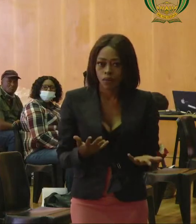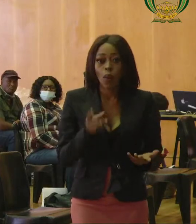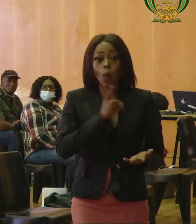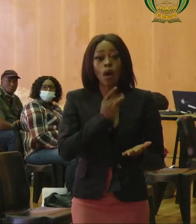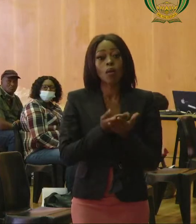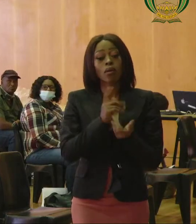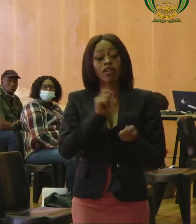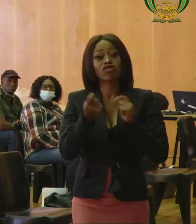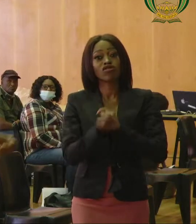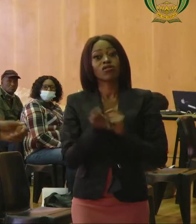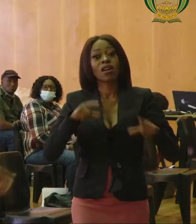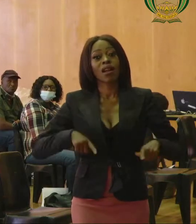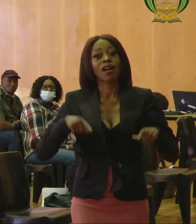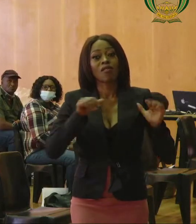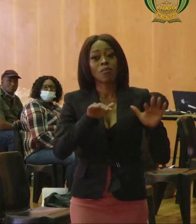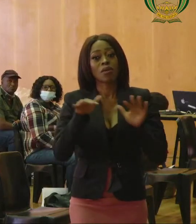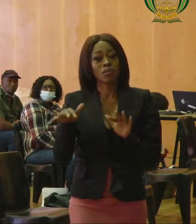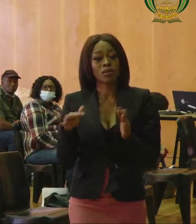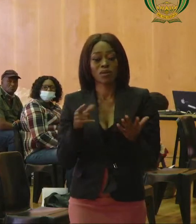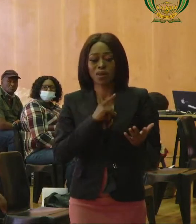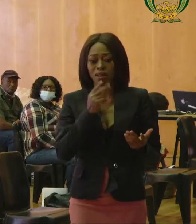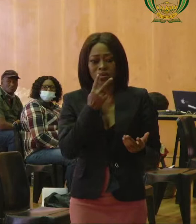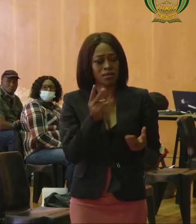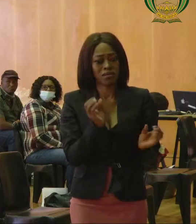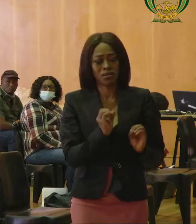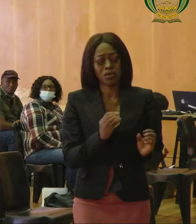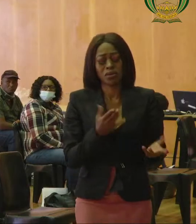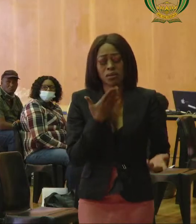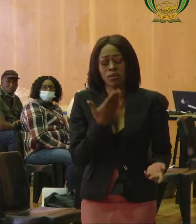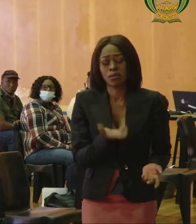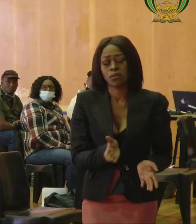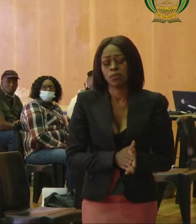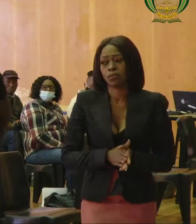people? I don't see it doing so. Thank you very much.